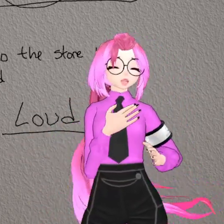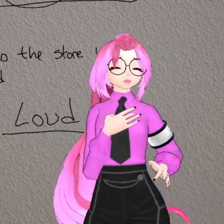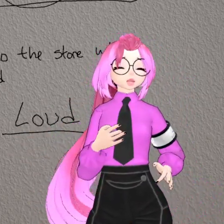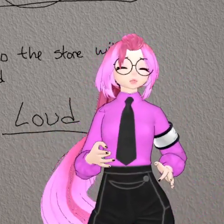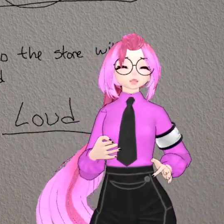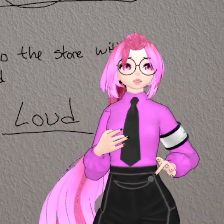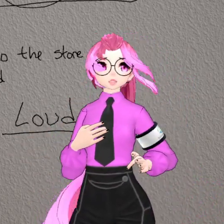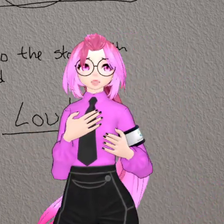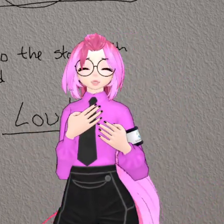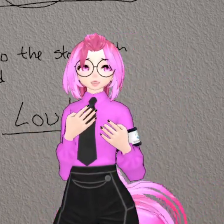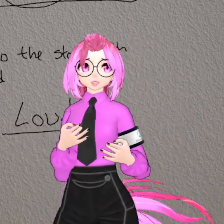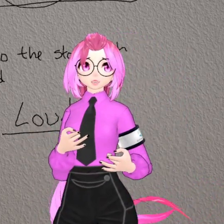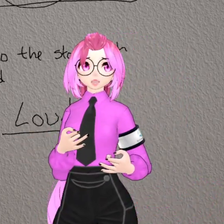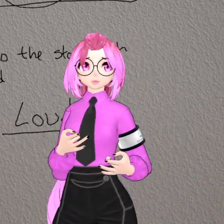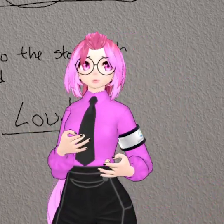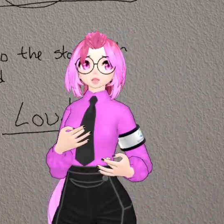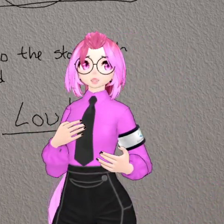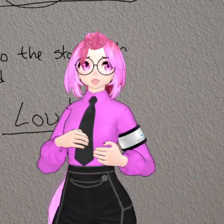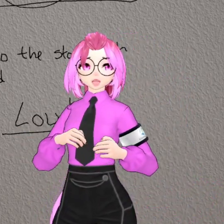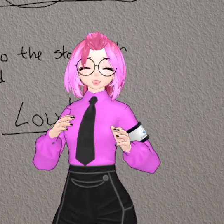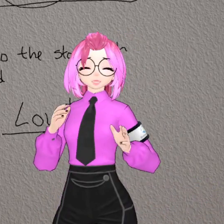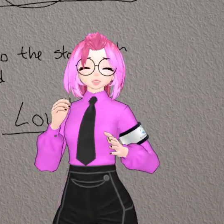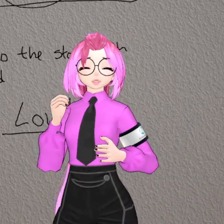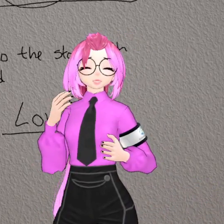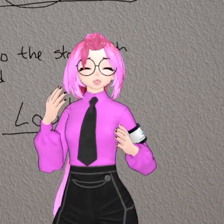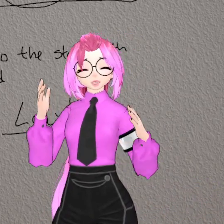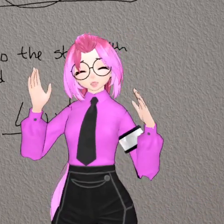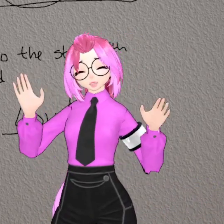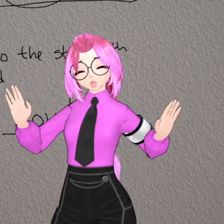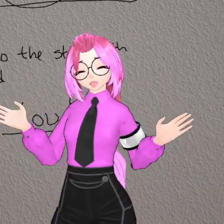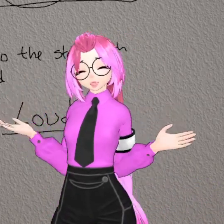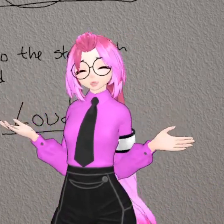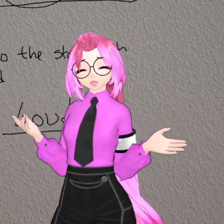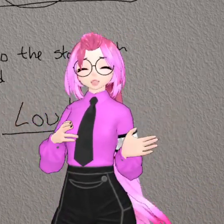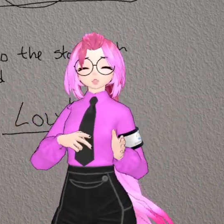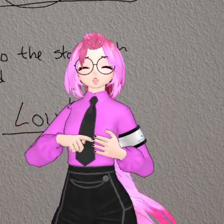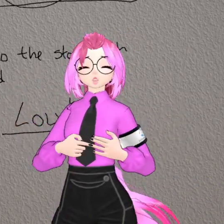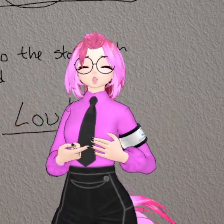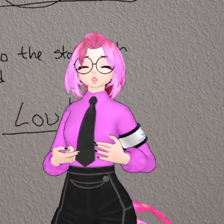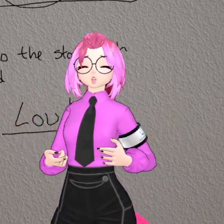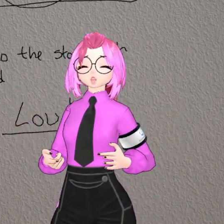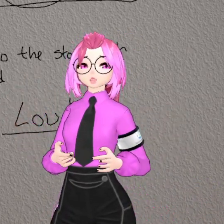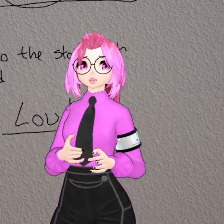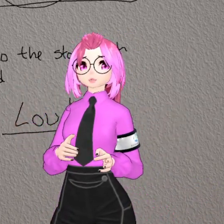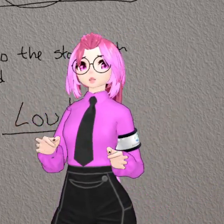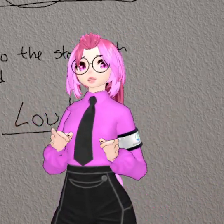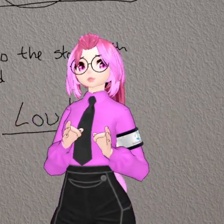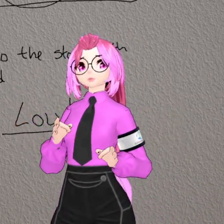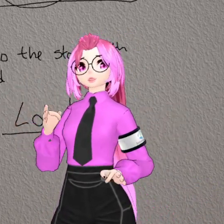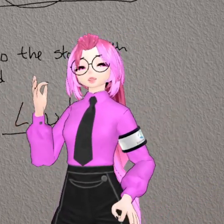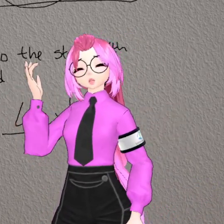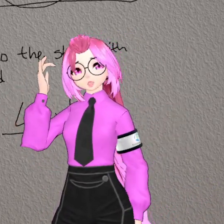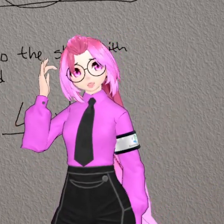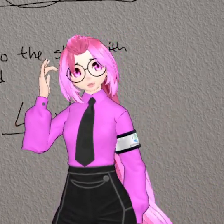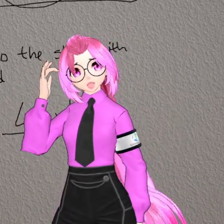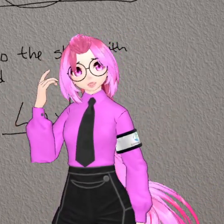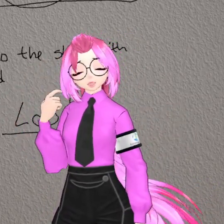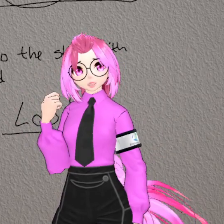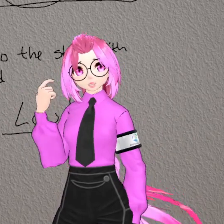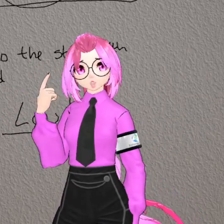about it because I find it so interesting, and a lot of students don't know what it is when they first start, so it's really important to be aware of that and understand